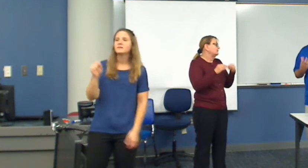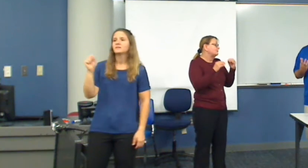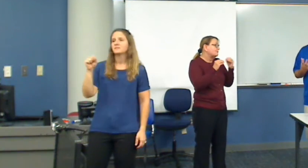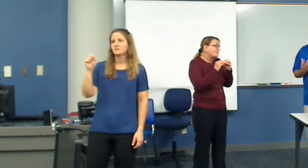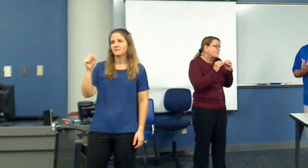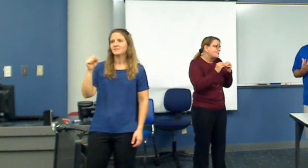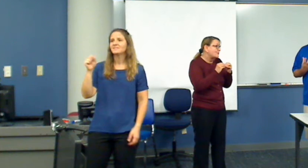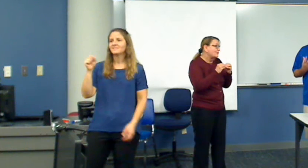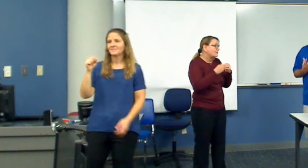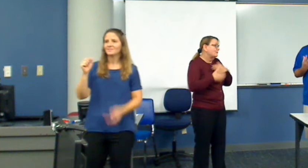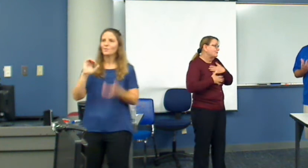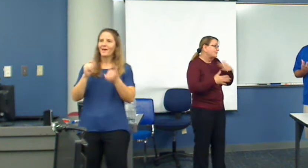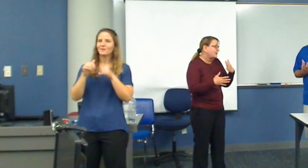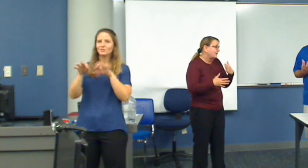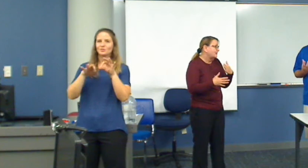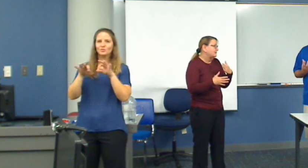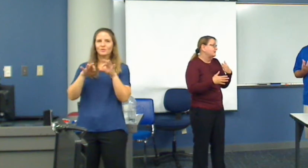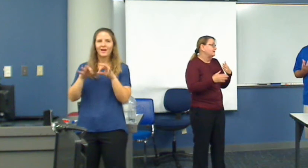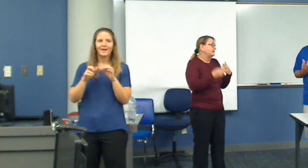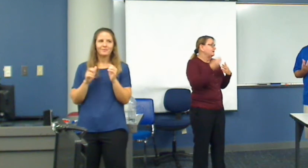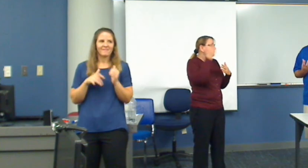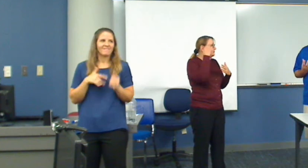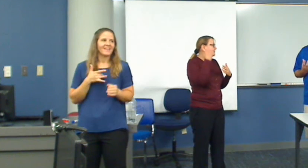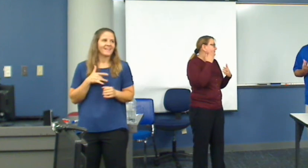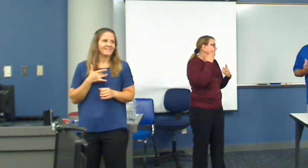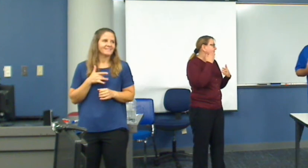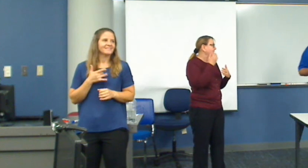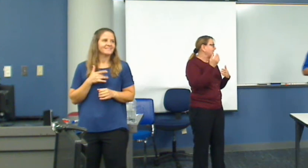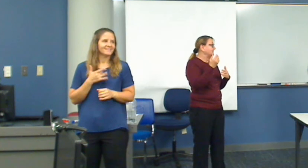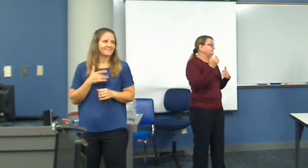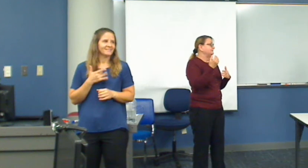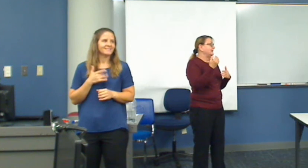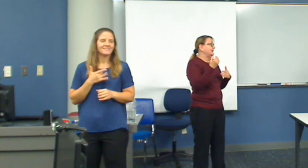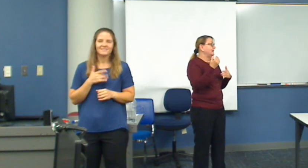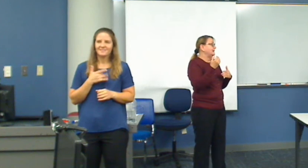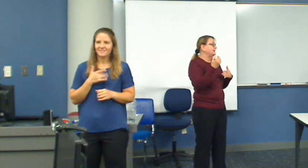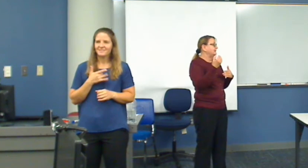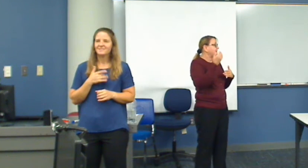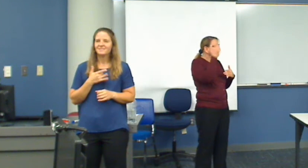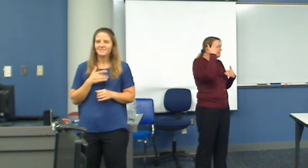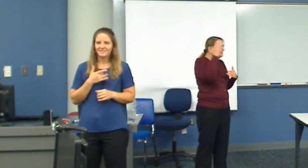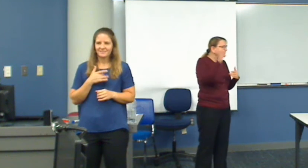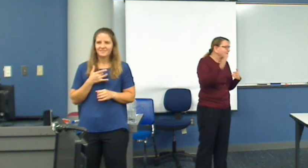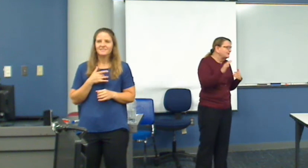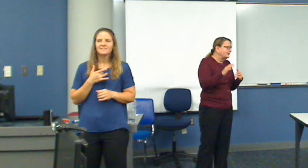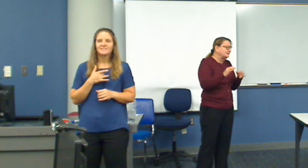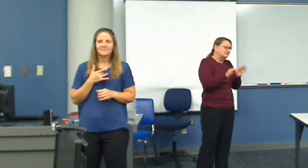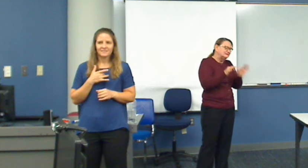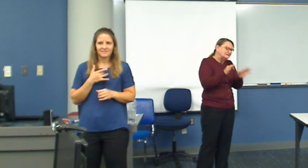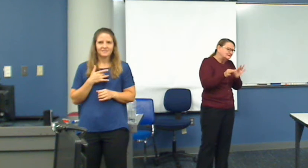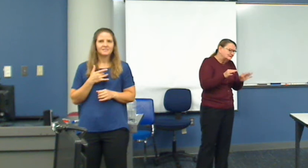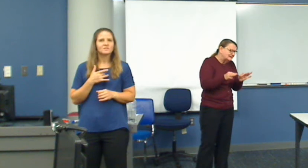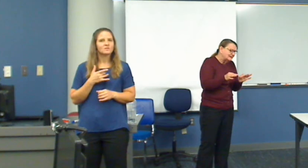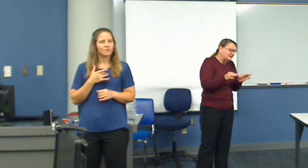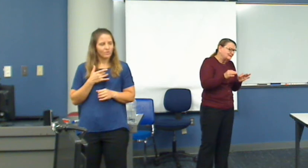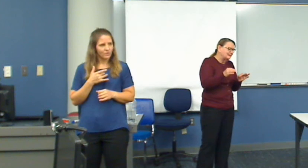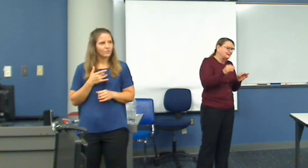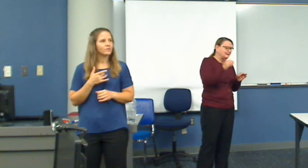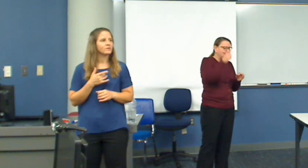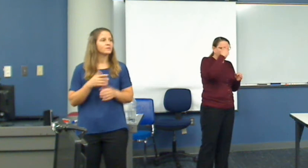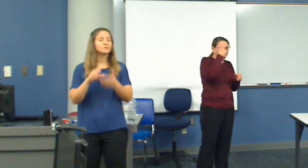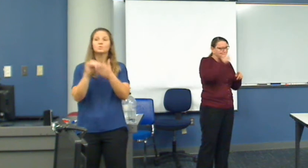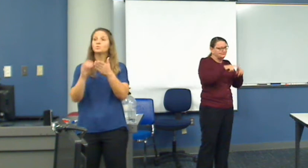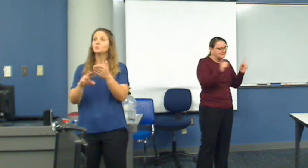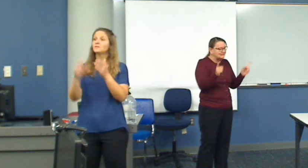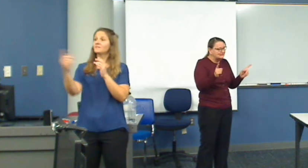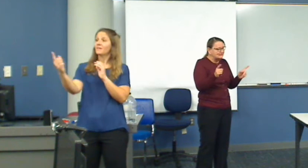I don't know how to describe it other than it's a feeling. Okay. More times than not, what I see when the students come